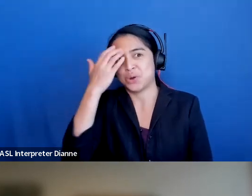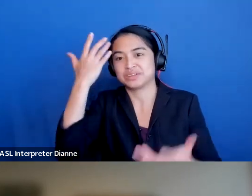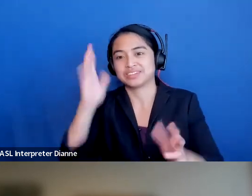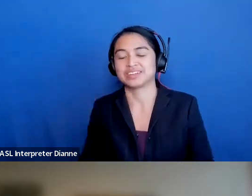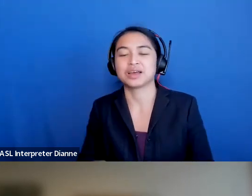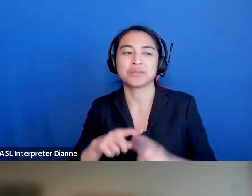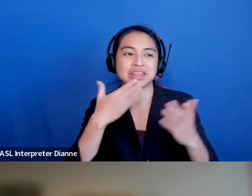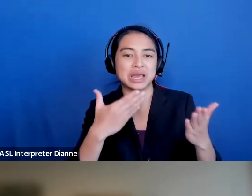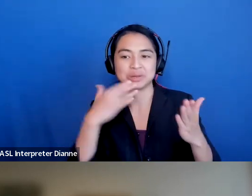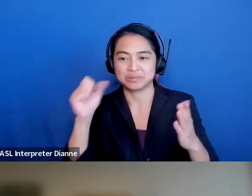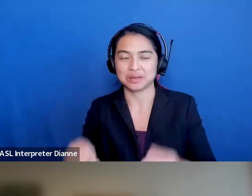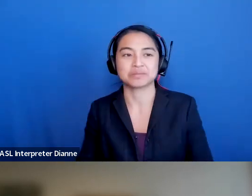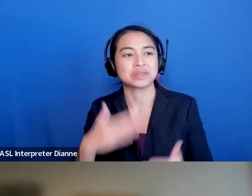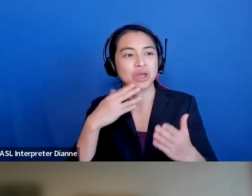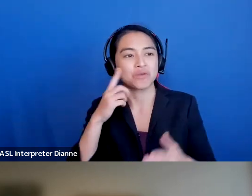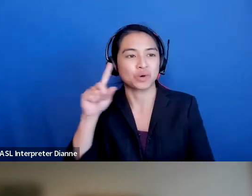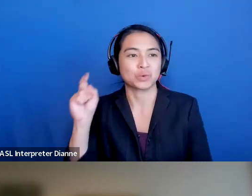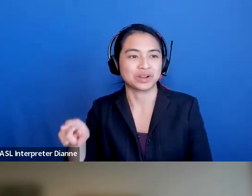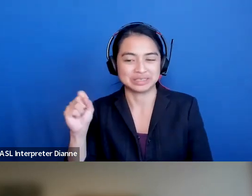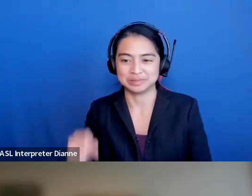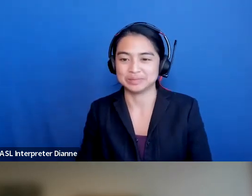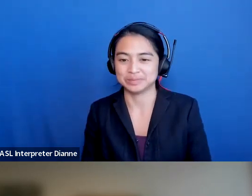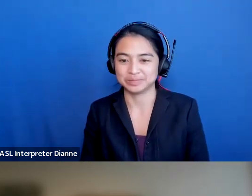Yeah, Thank but thank you. Thank you for your question.